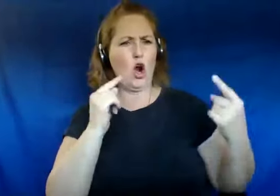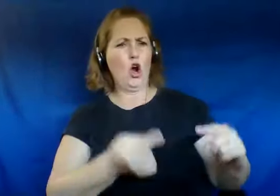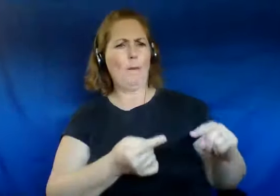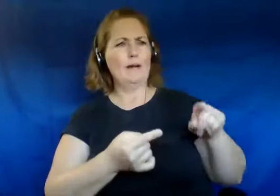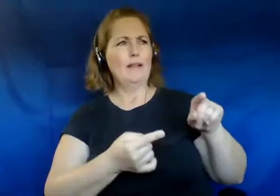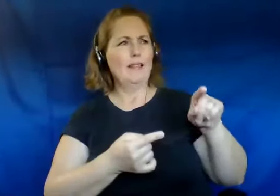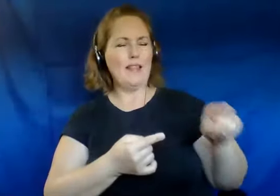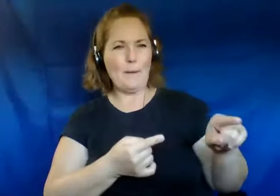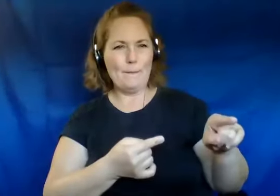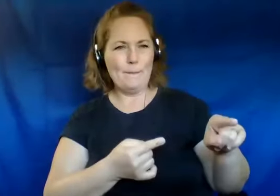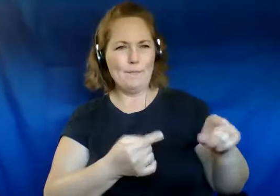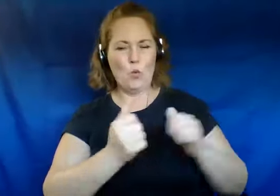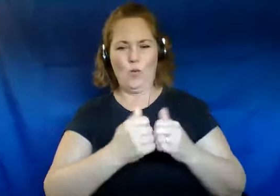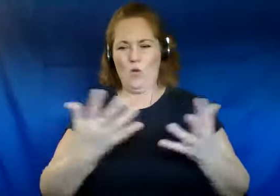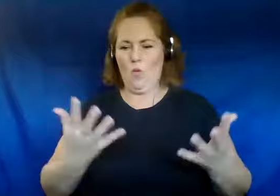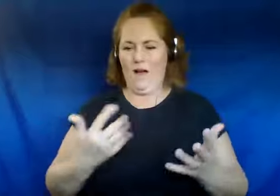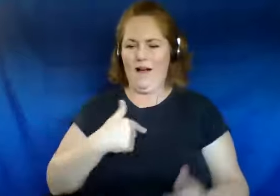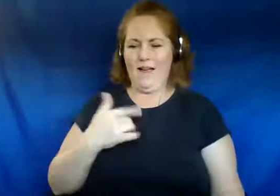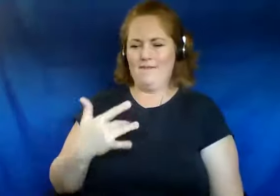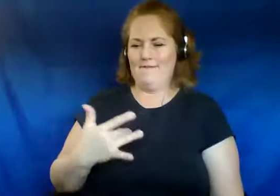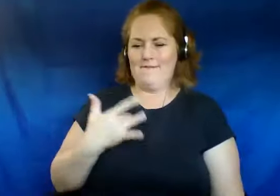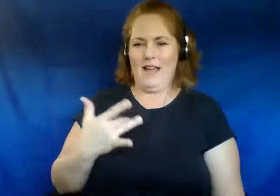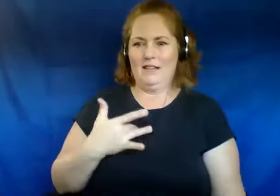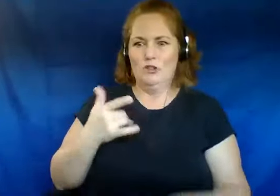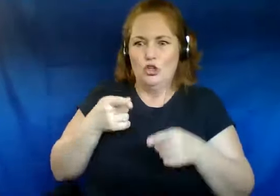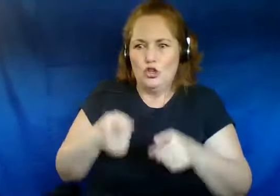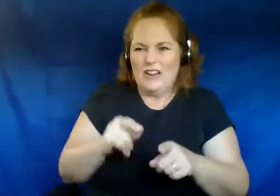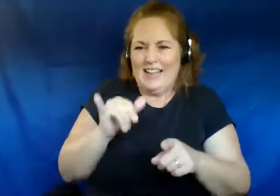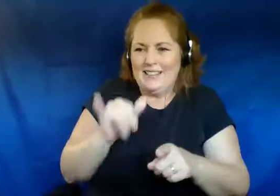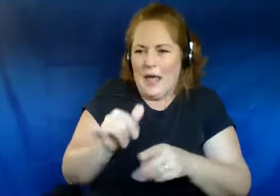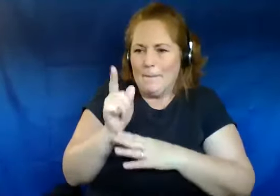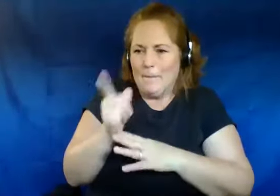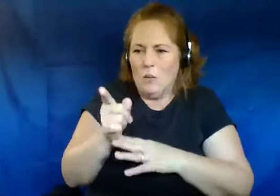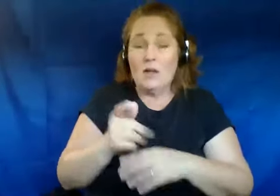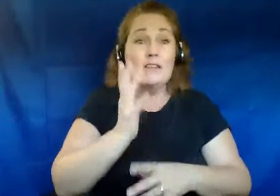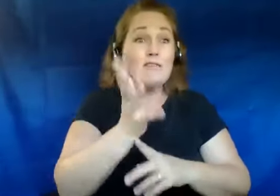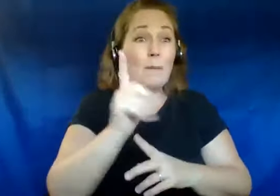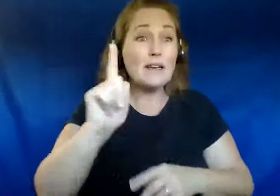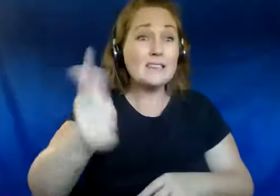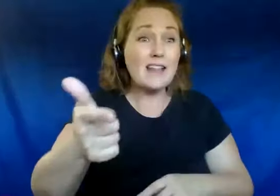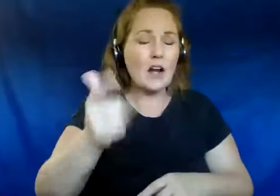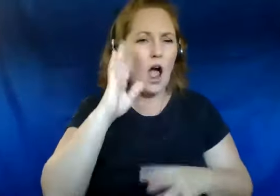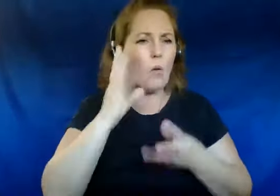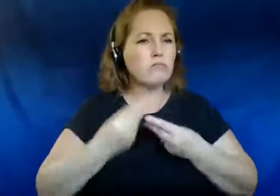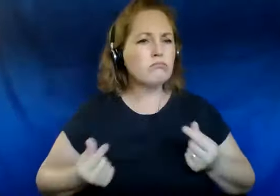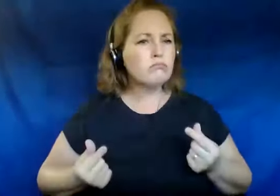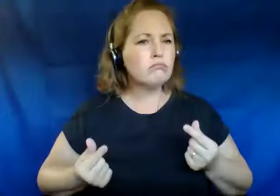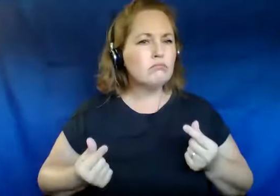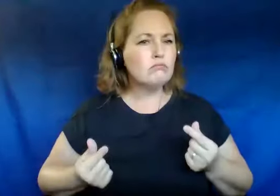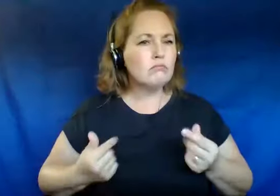I felt at that moment. And 5 minutes later, I won't have that feeling